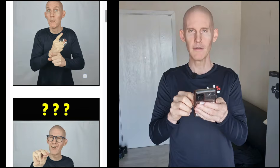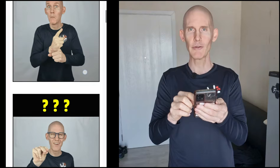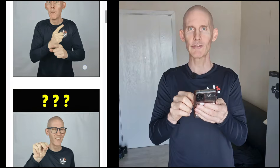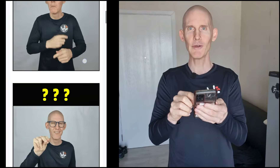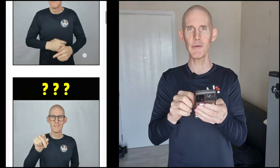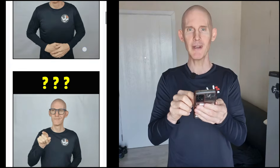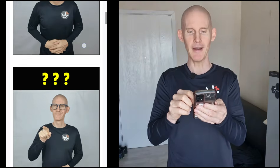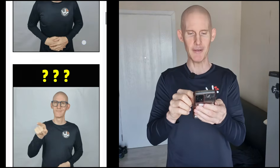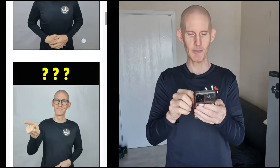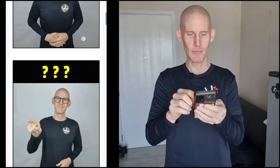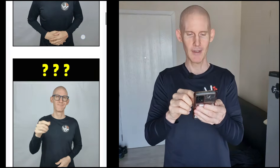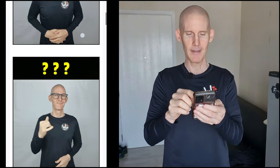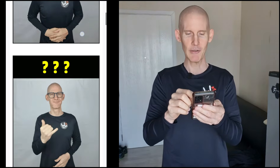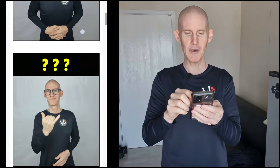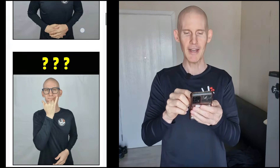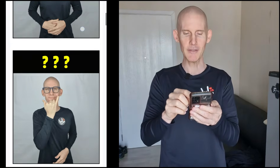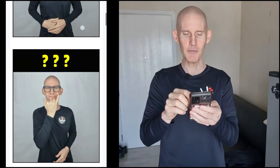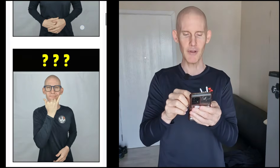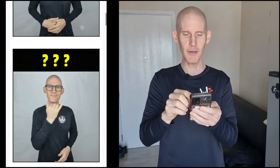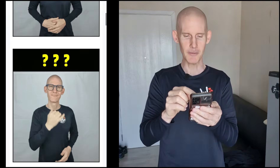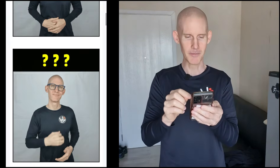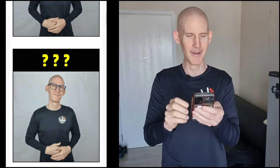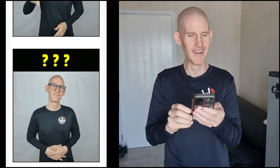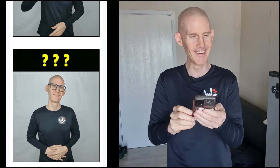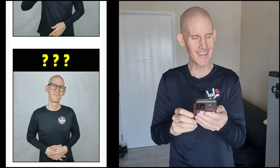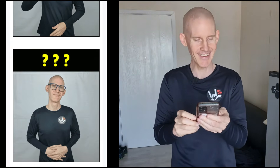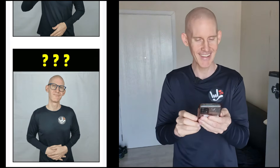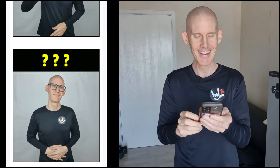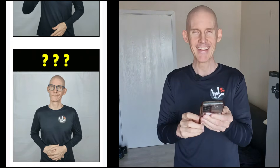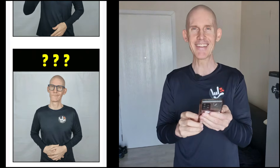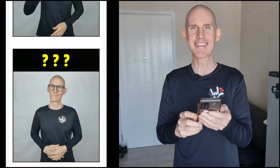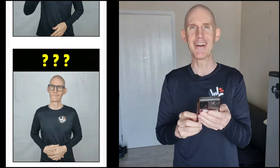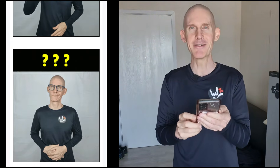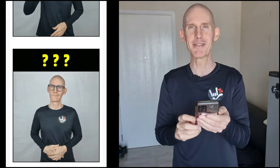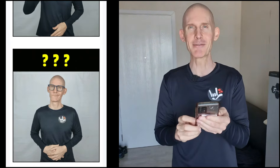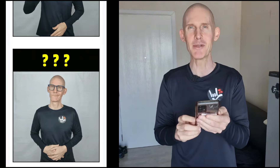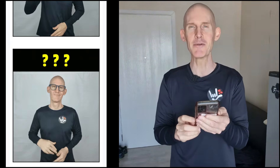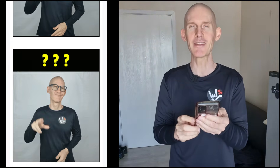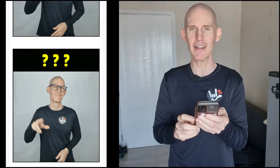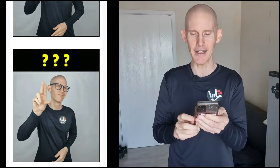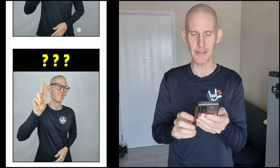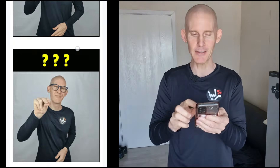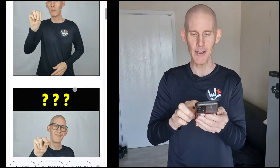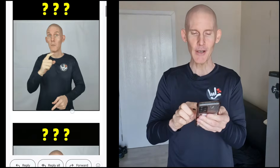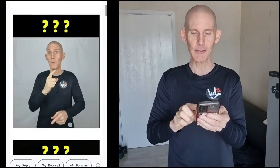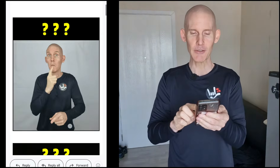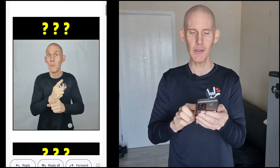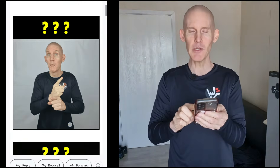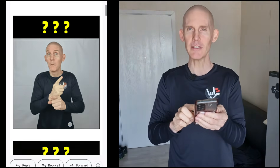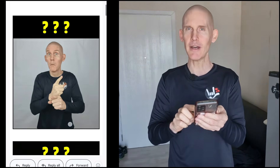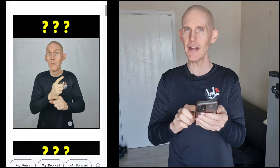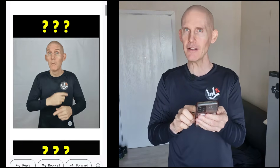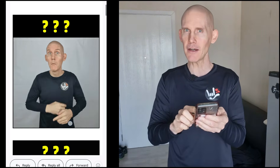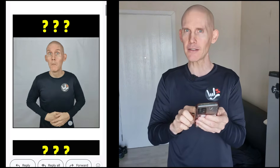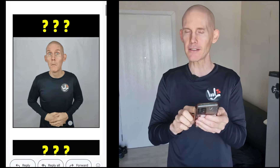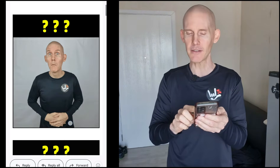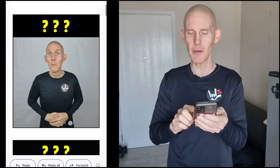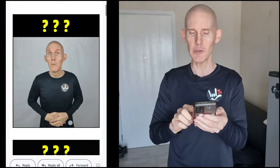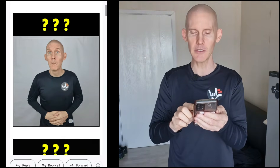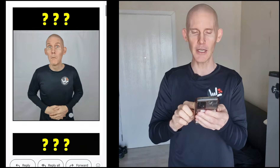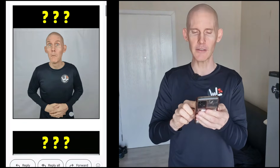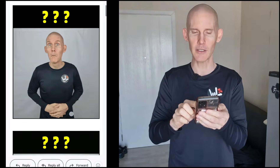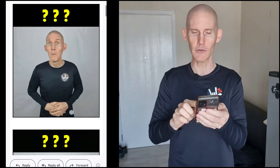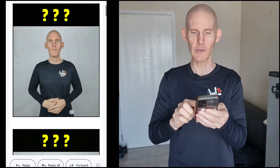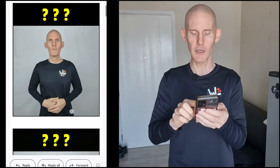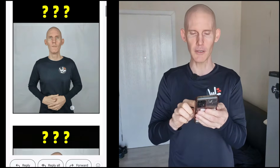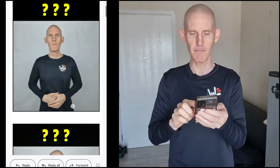Oh, there's another guy, another handsome fellow. This time it's just me with glasses. So it's going to be a dialogue this time